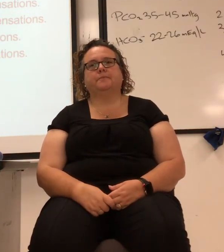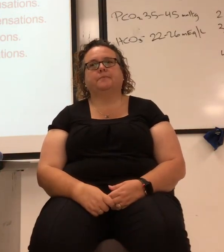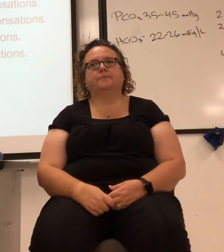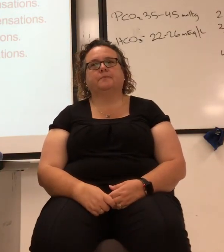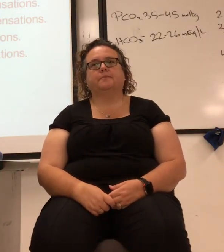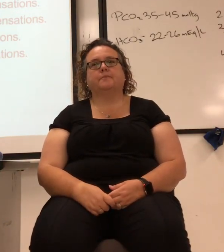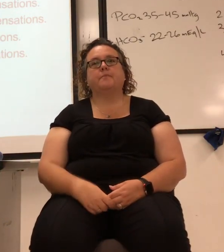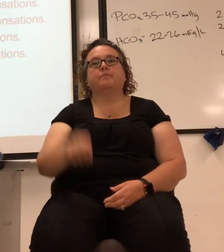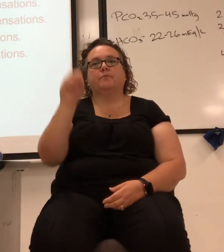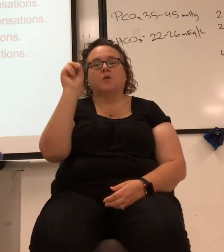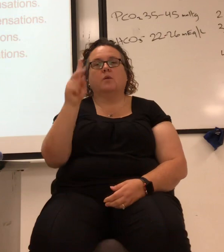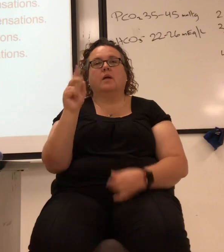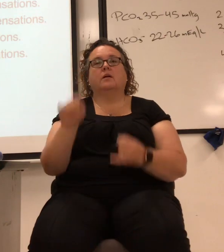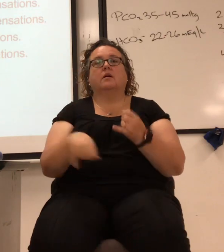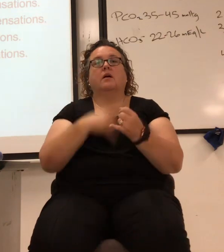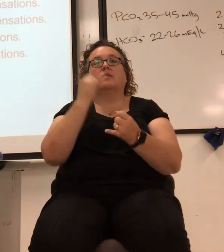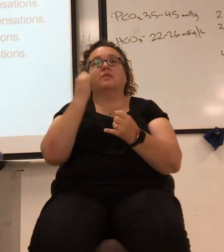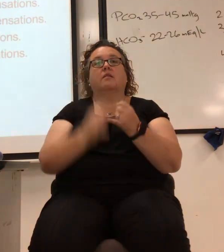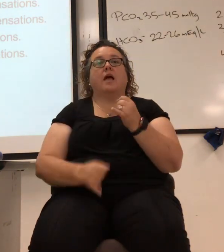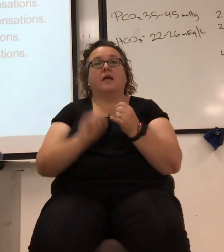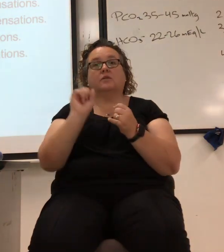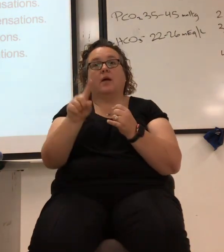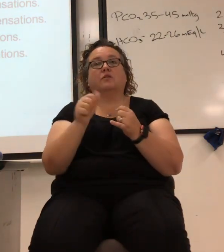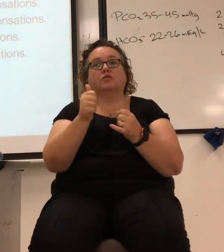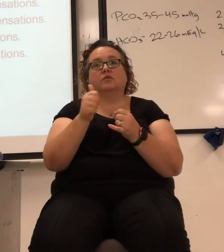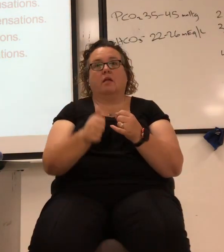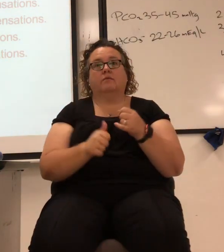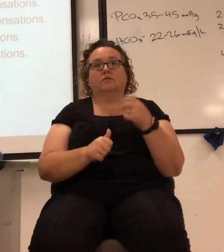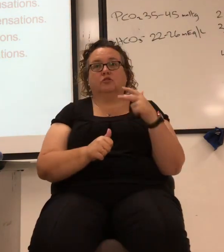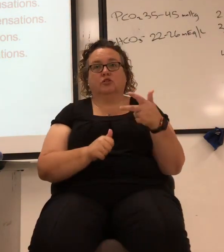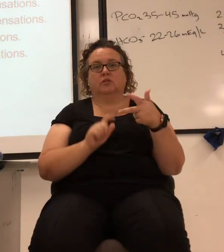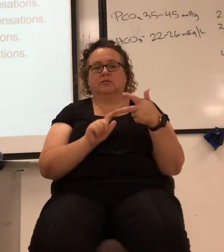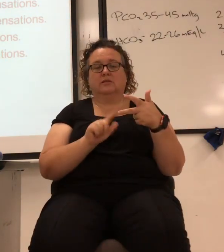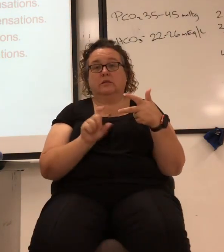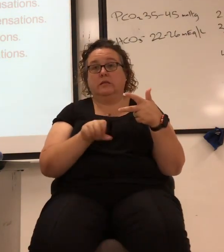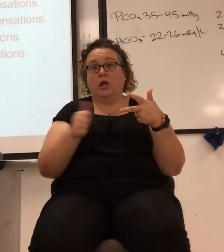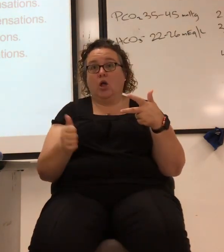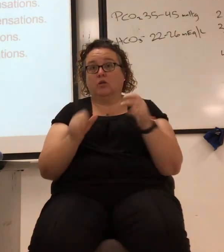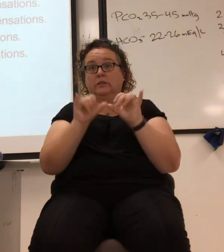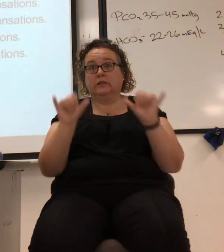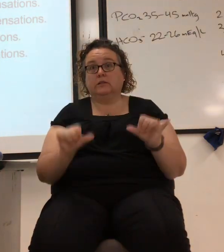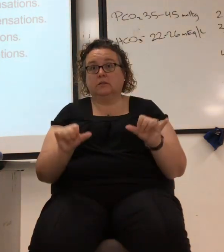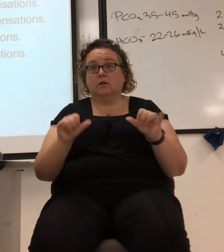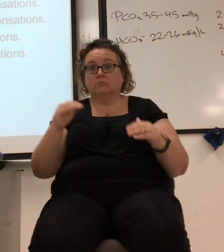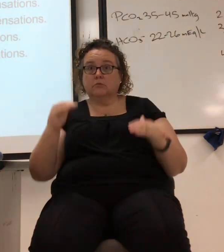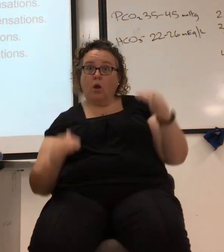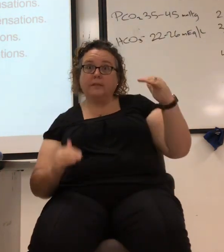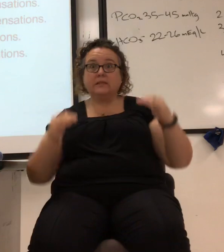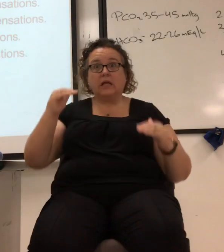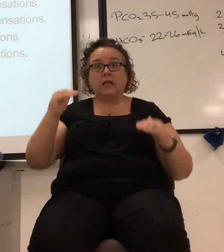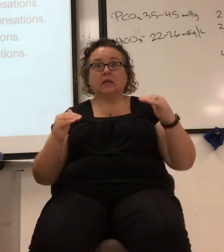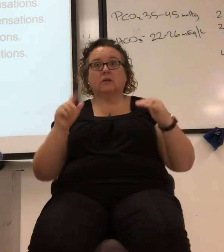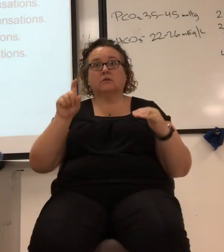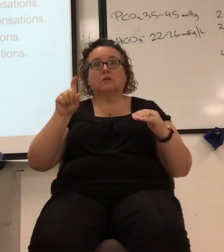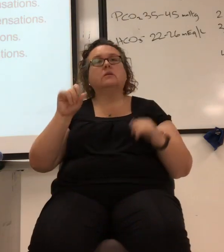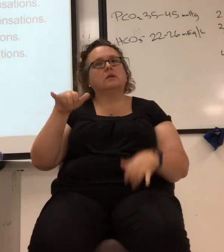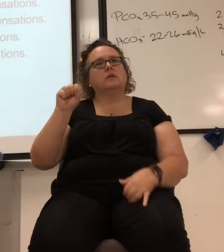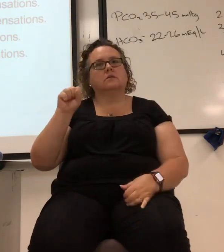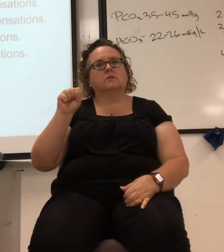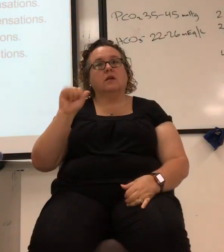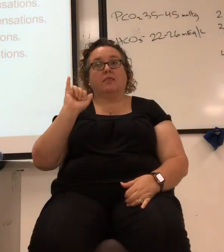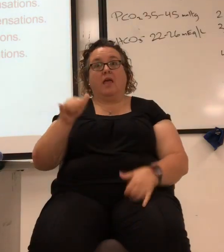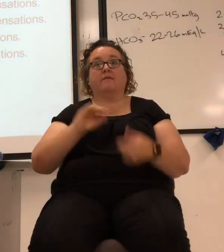like, oh wait, you gave me two of the exact same ones. I could do that. You don't think, oh, it must be a different one because that was the last one. I could